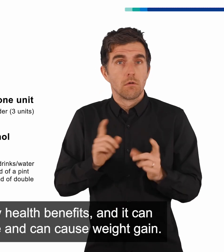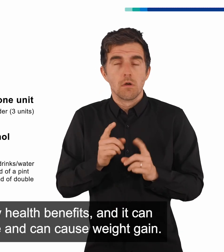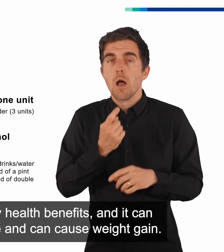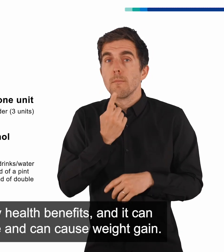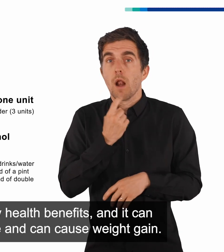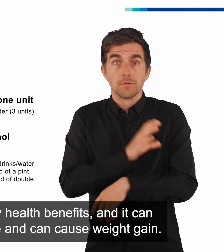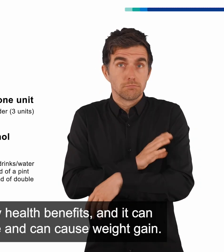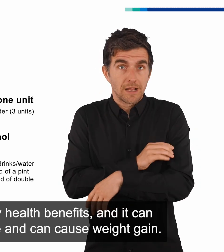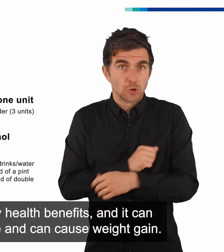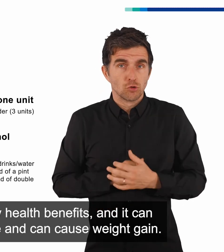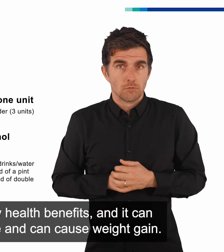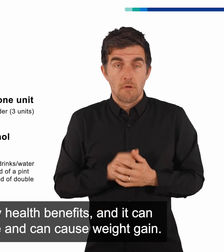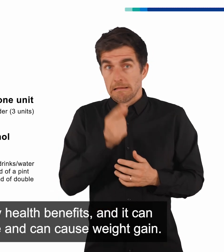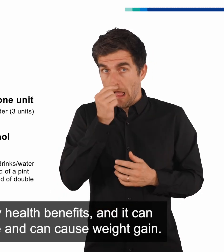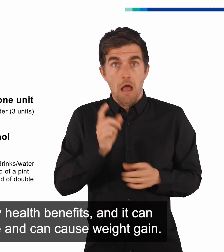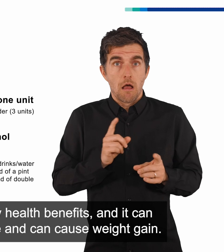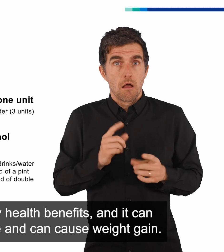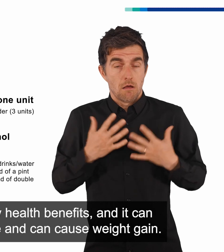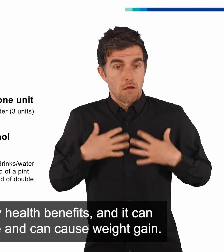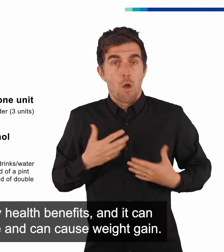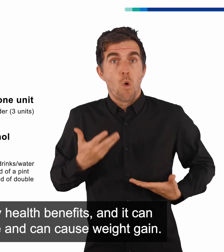drink alcohol, try to keep it within safe limits.